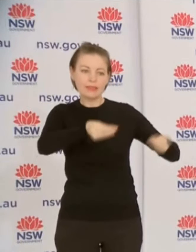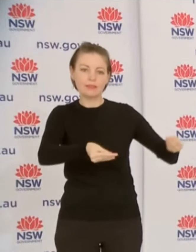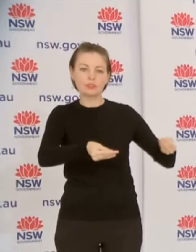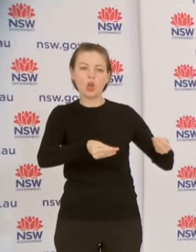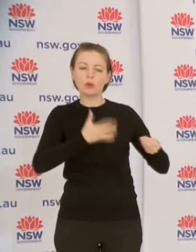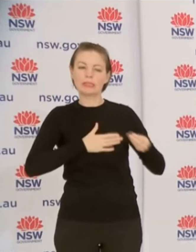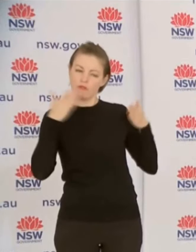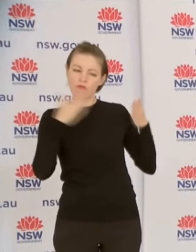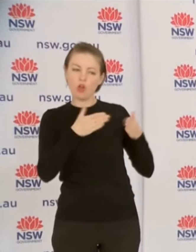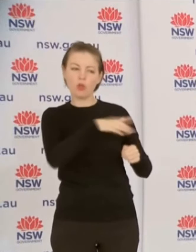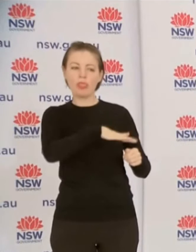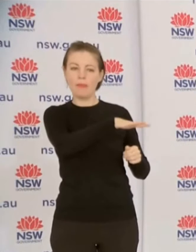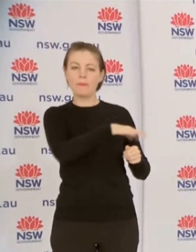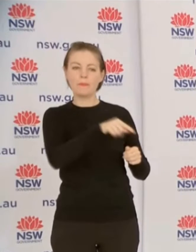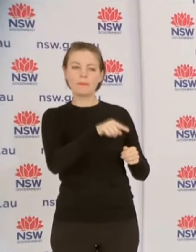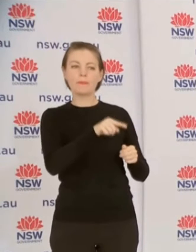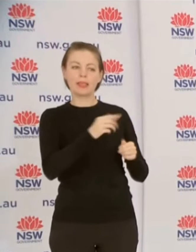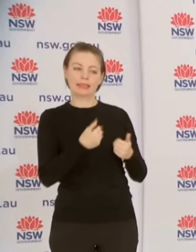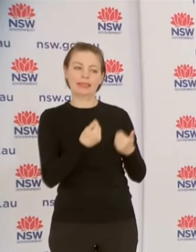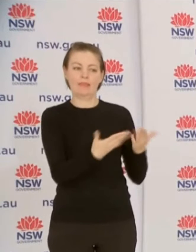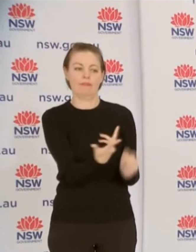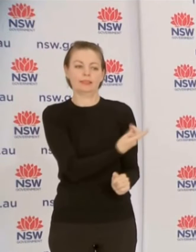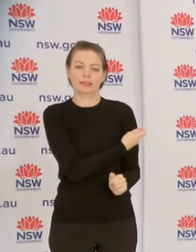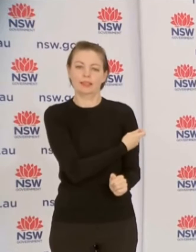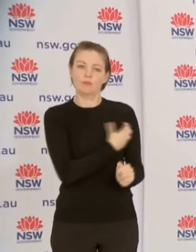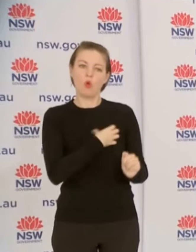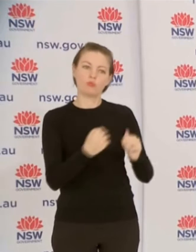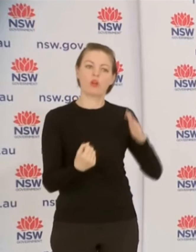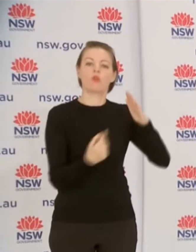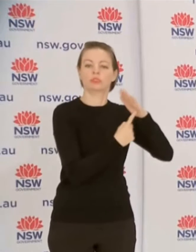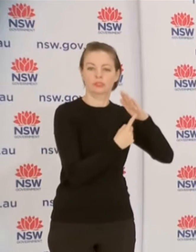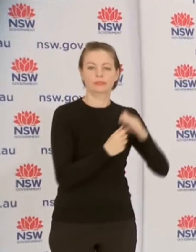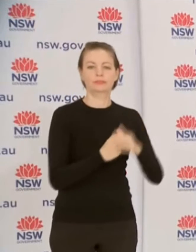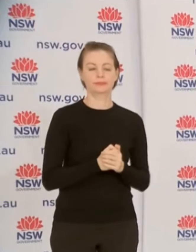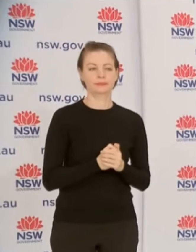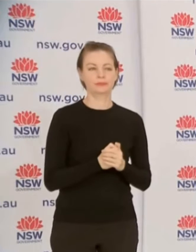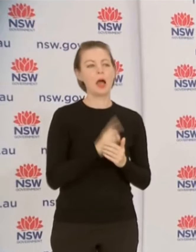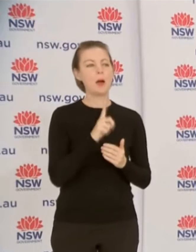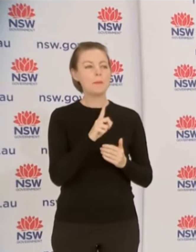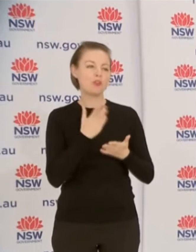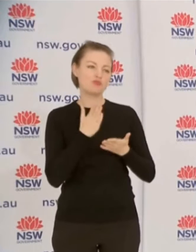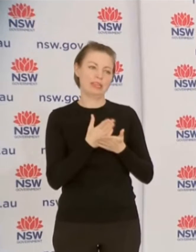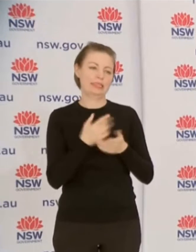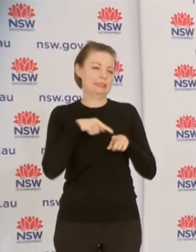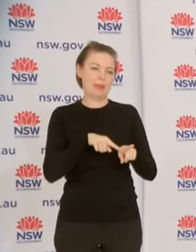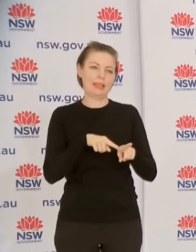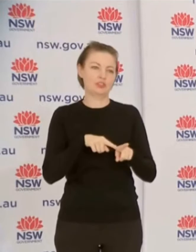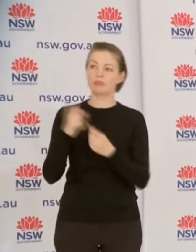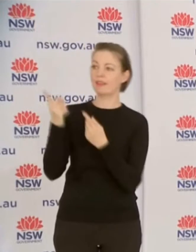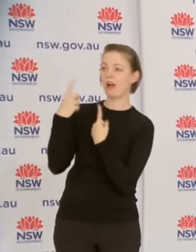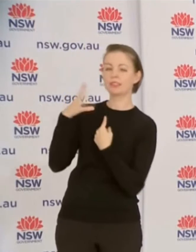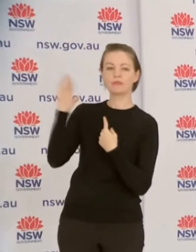to those individuals as well. So it's not a cut and dry, it is a general guidance, and we base that on the ATAGI advice. Can